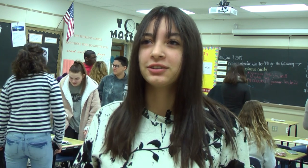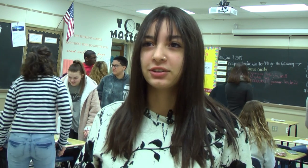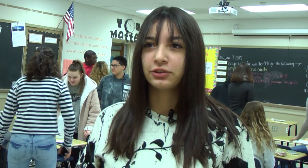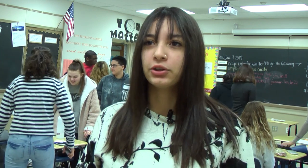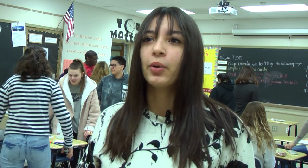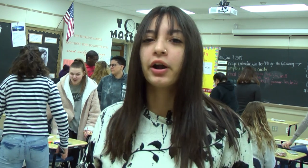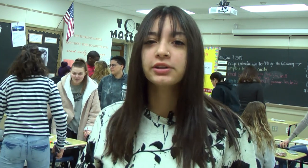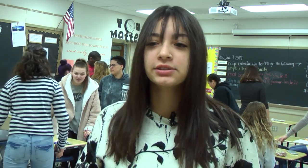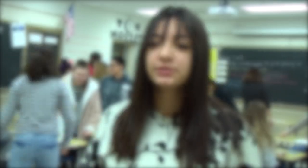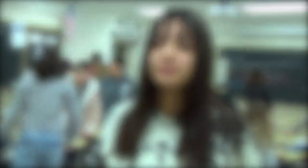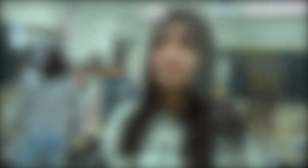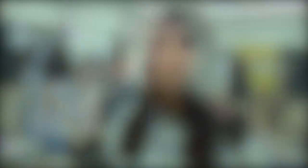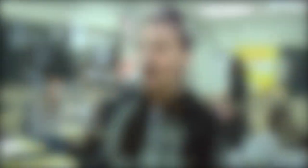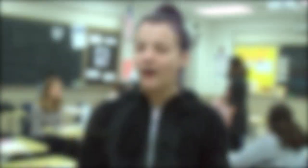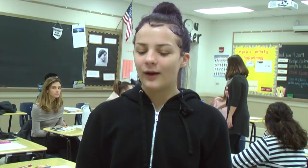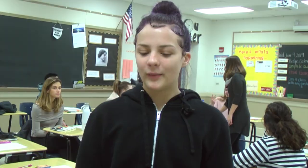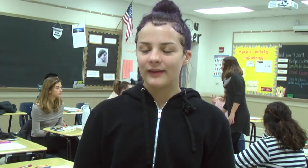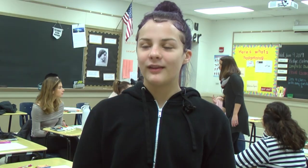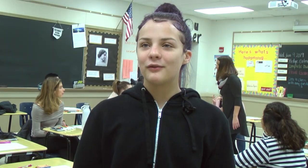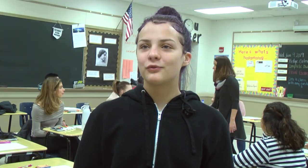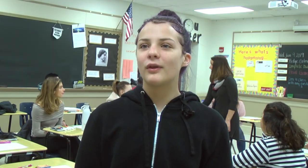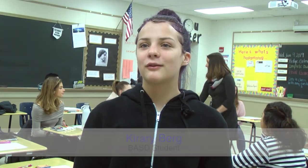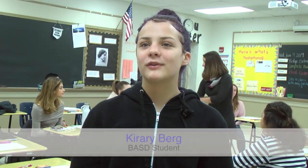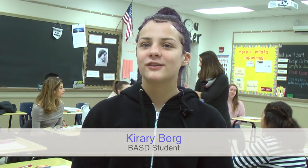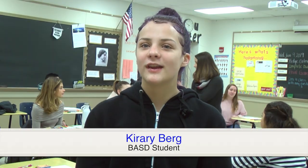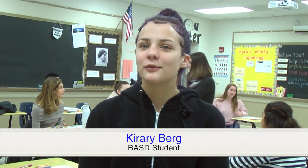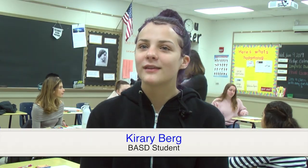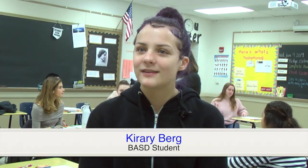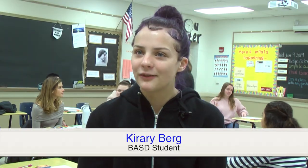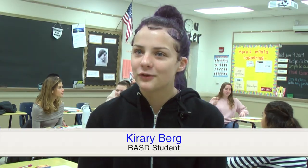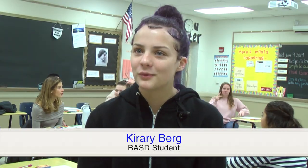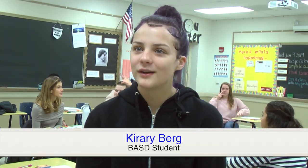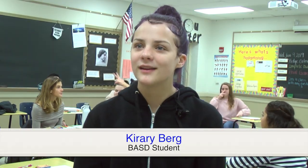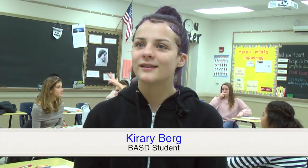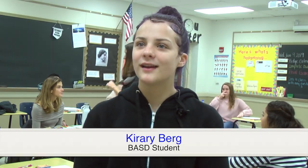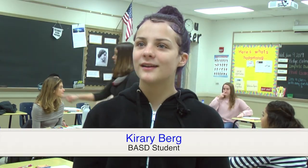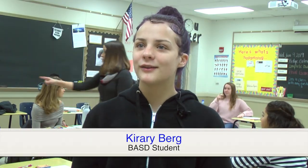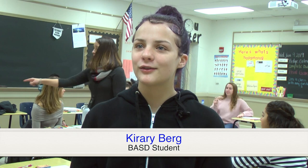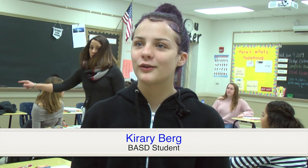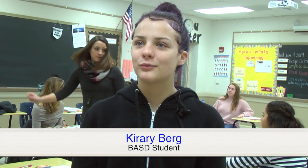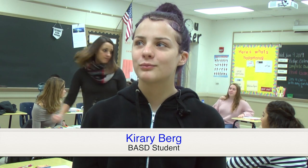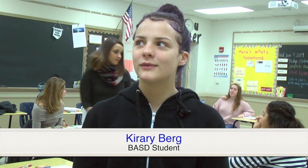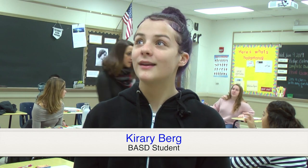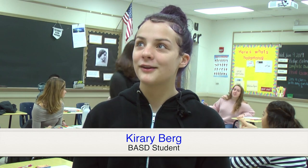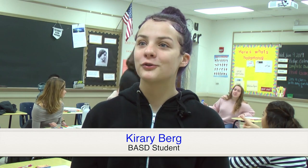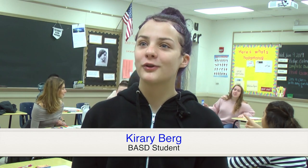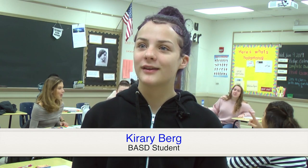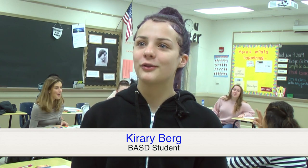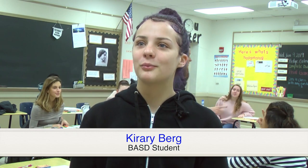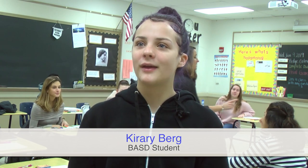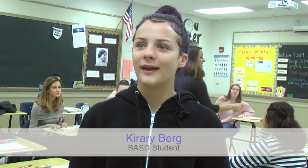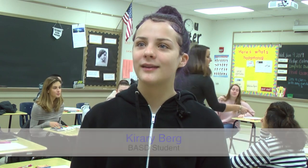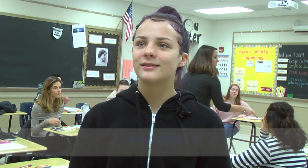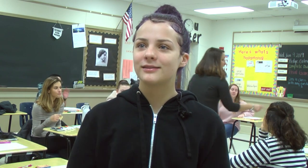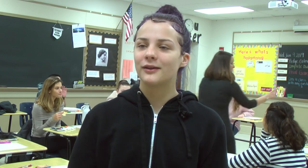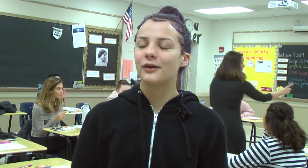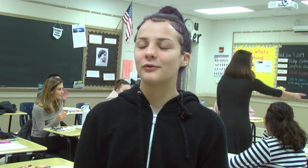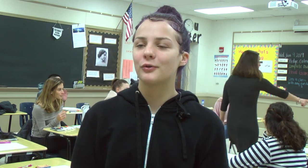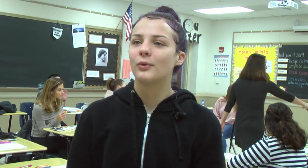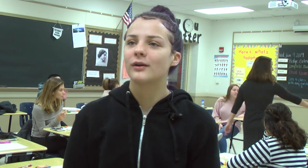to know ours um I love like reaching out to the deaf community and signing the stars the national anthem at the football